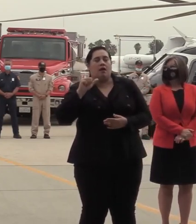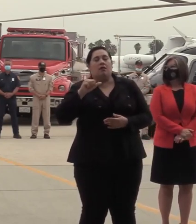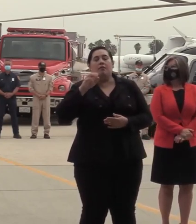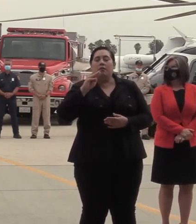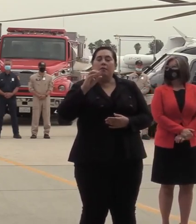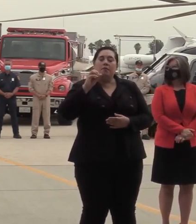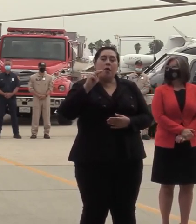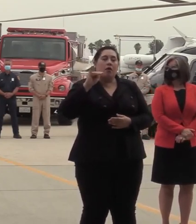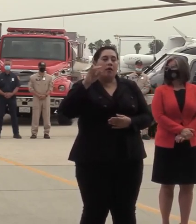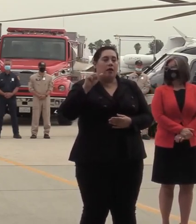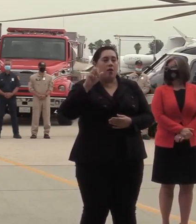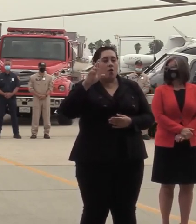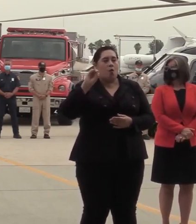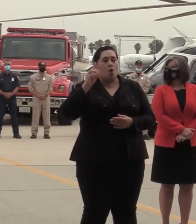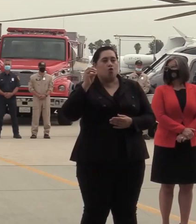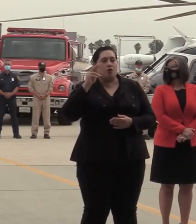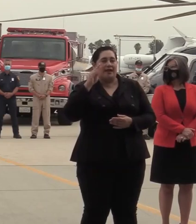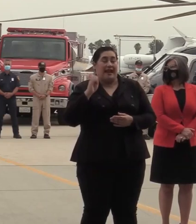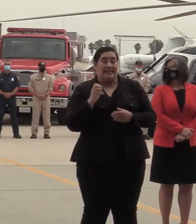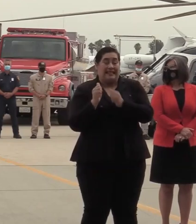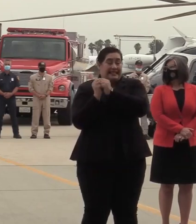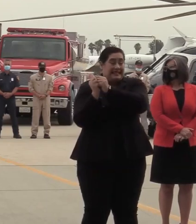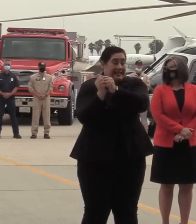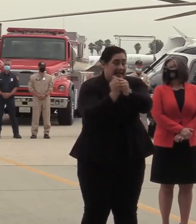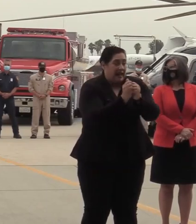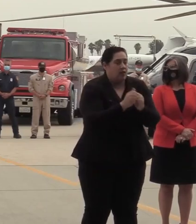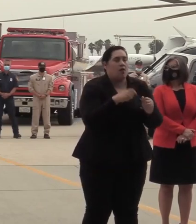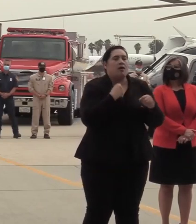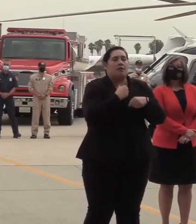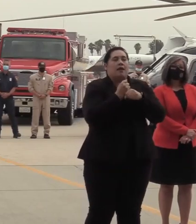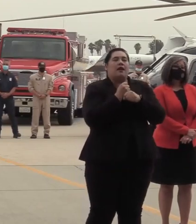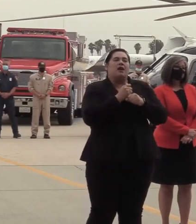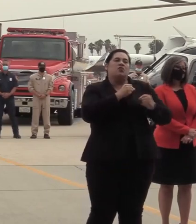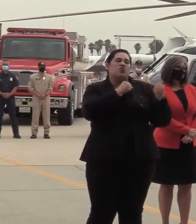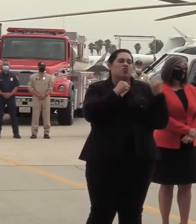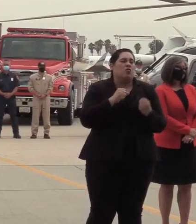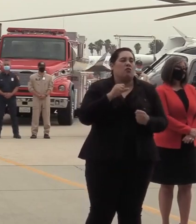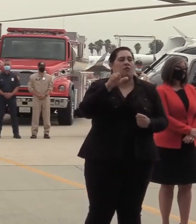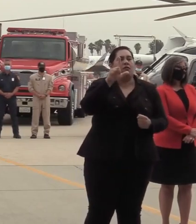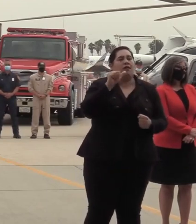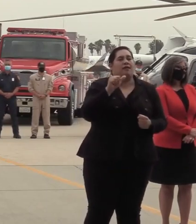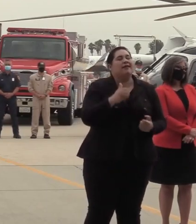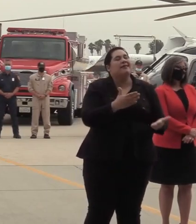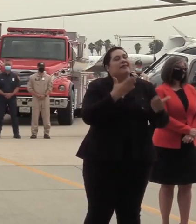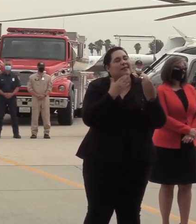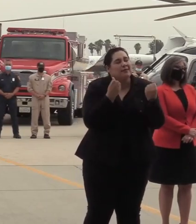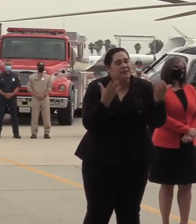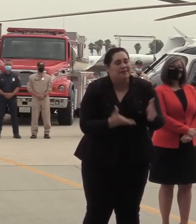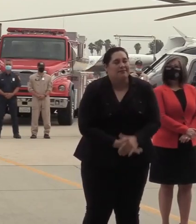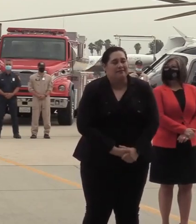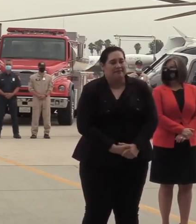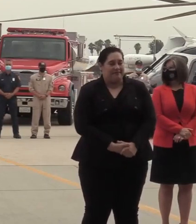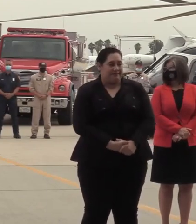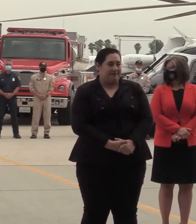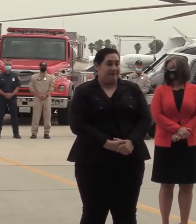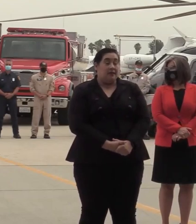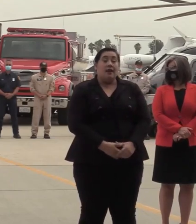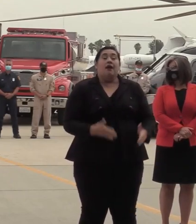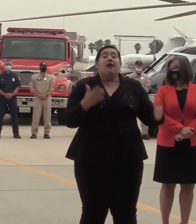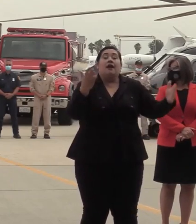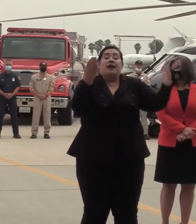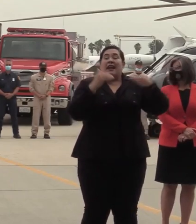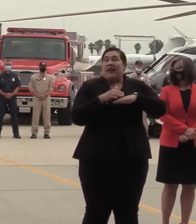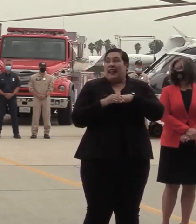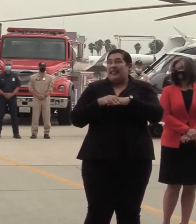Pública, podemos construir a un Los Ángeles más fuerte y resiliente. Muchísimas gracias. And with that, as soon